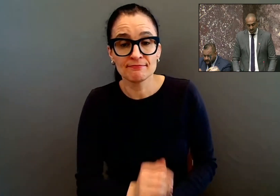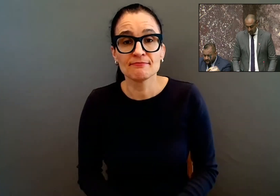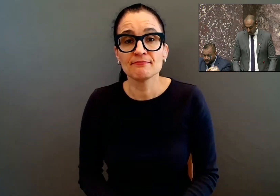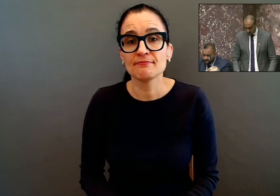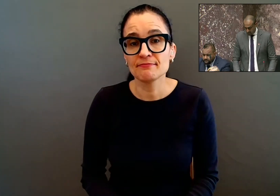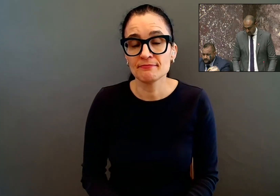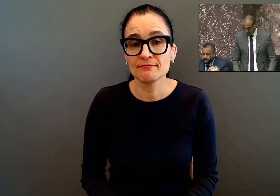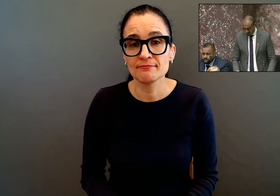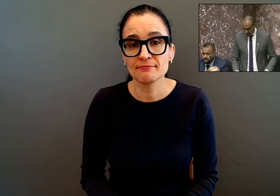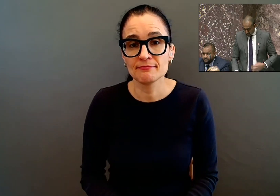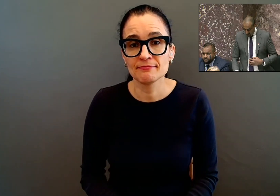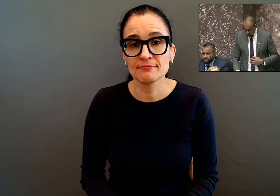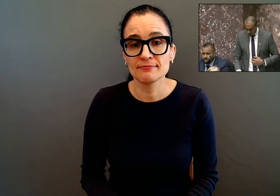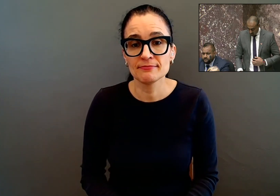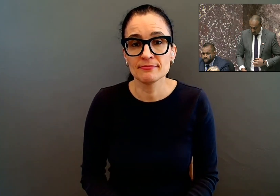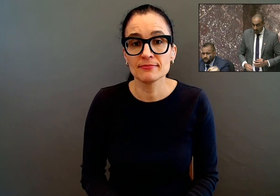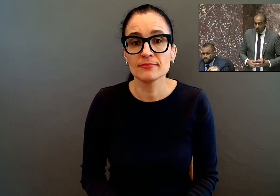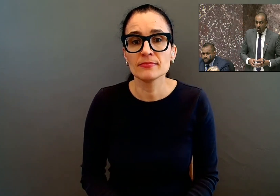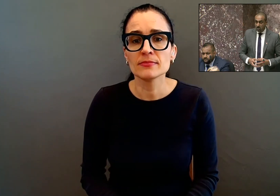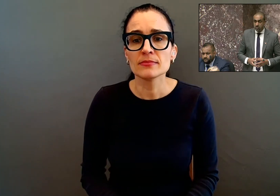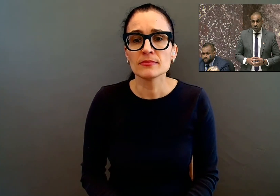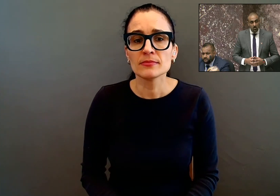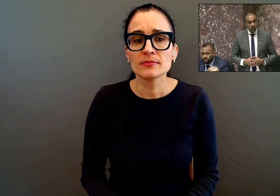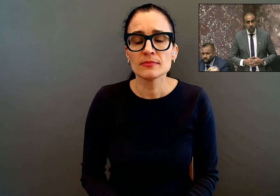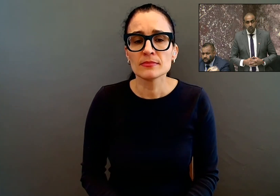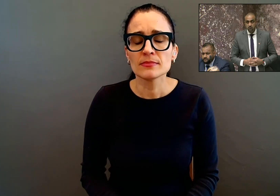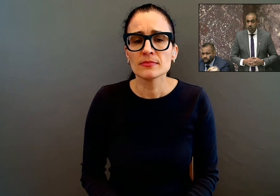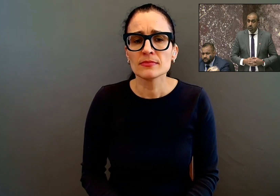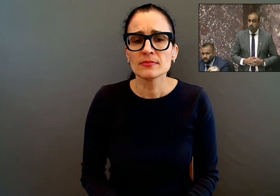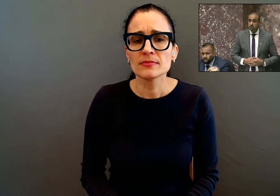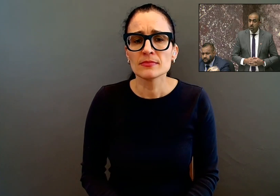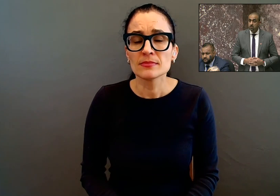Absolutely shameful, Honourable Speaker. The member will also know,